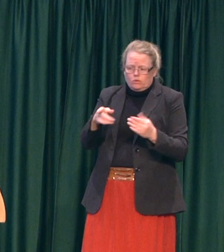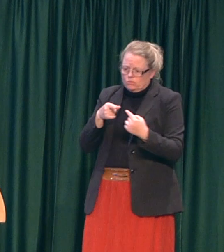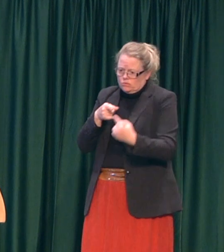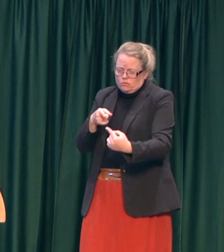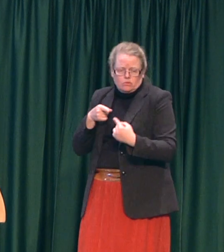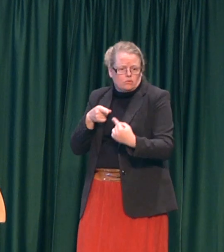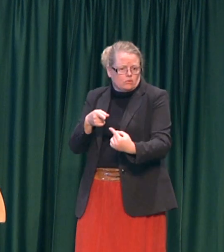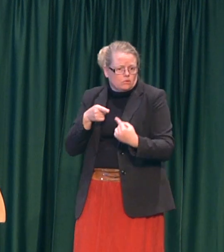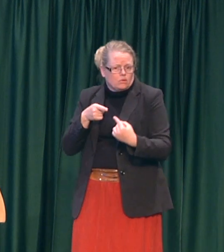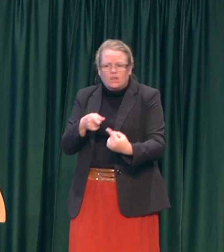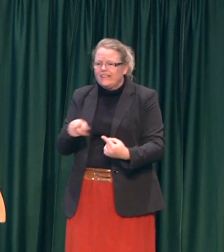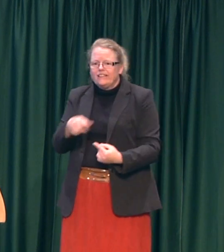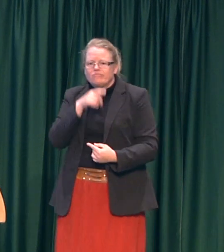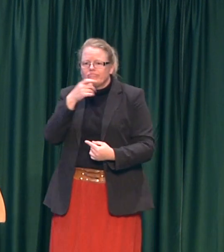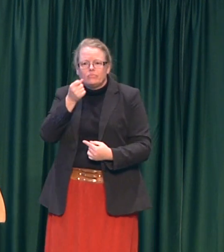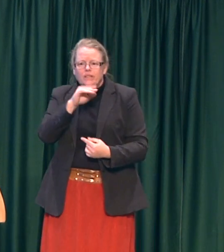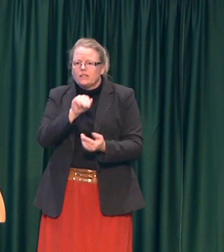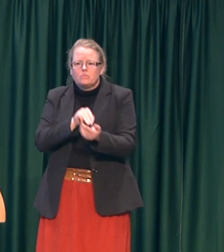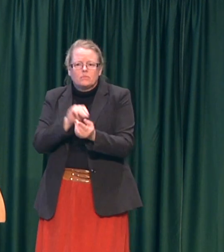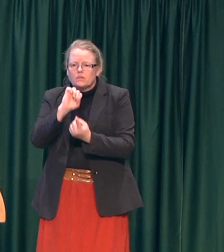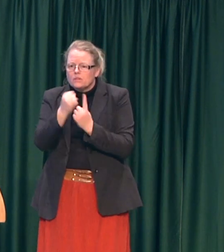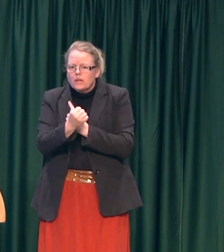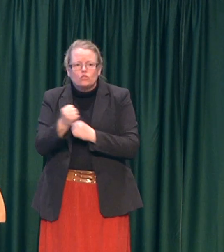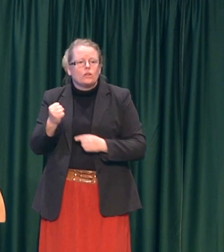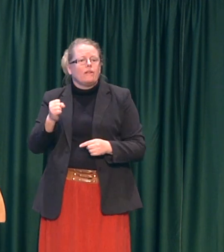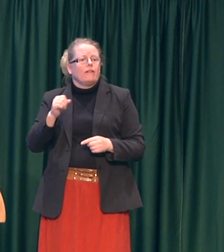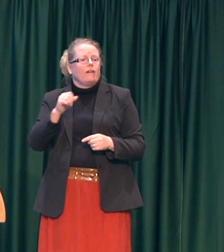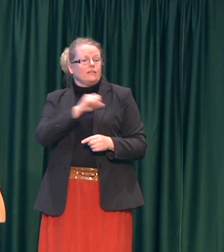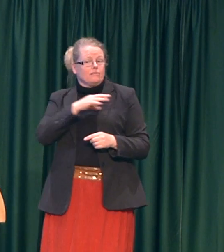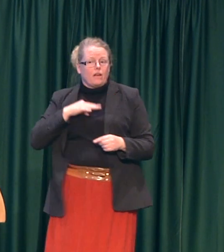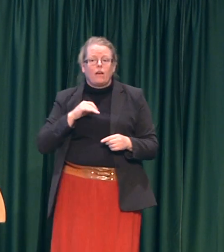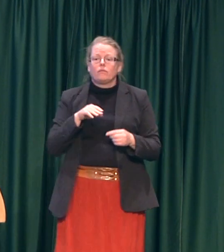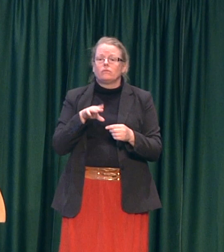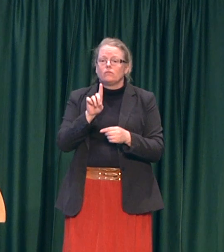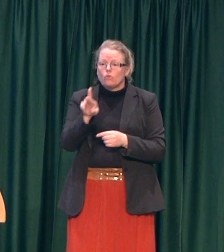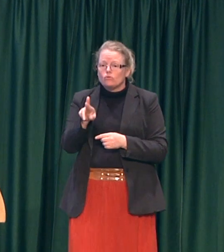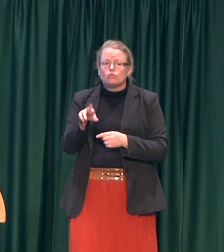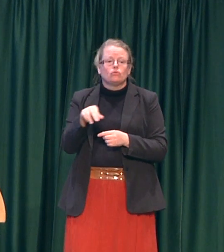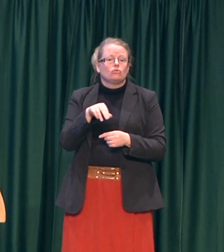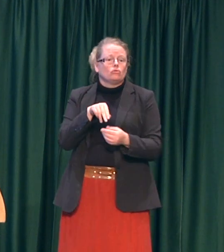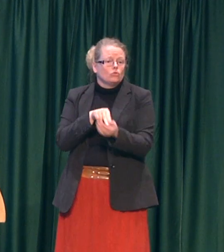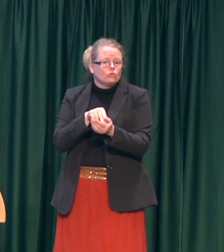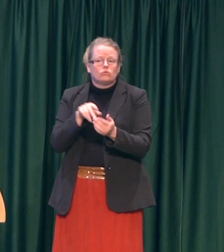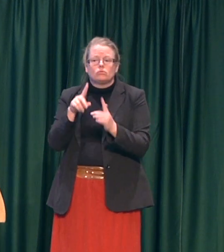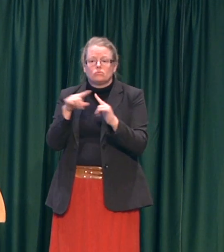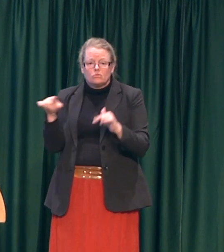the deaf person would struggle with the doctor, did not understand his medical situation, the staff, the